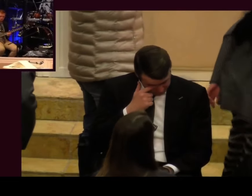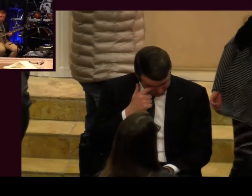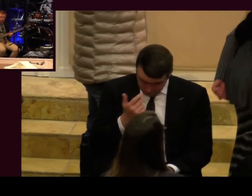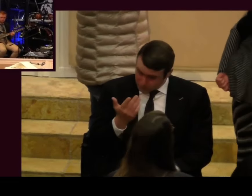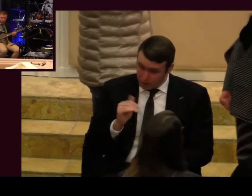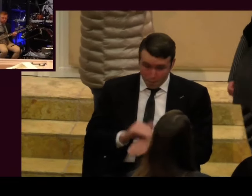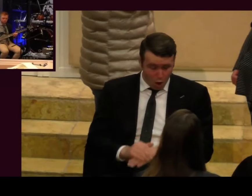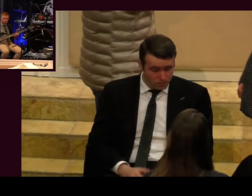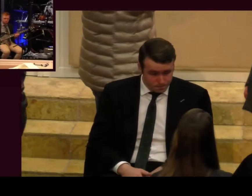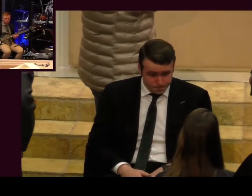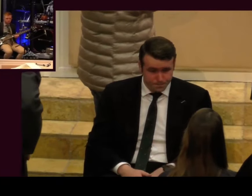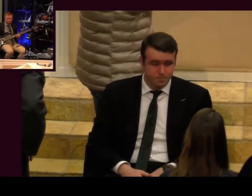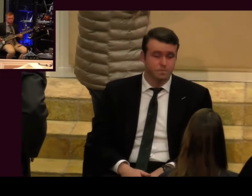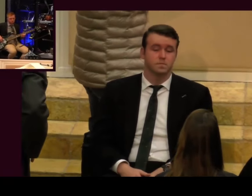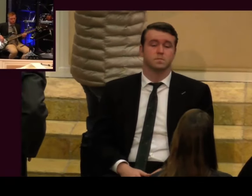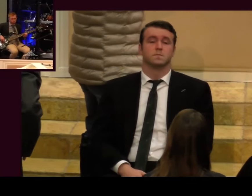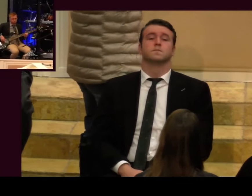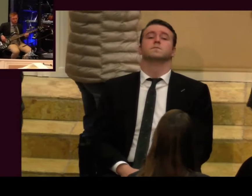Come on.